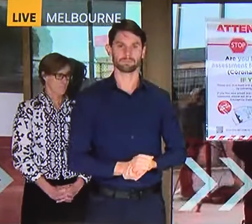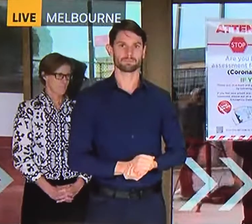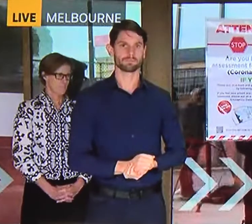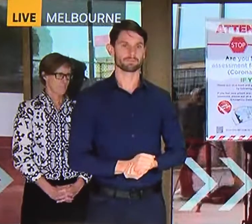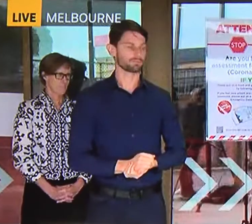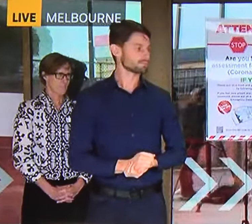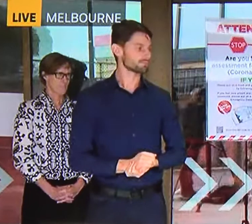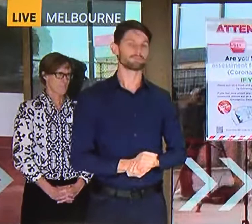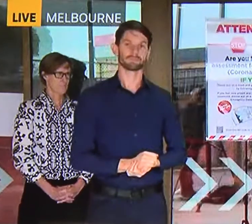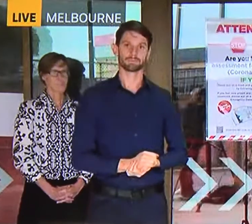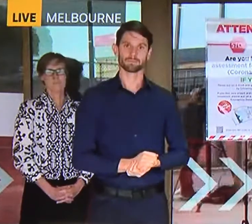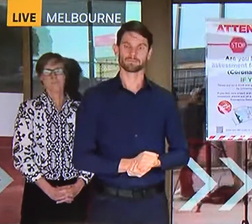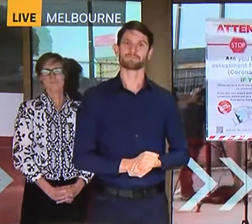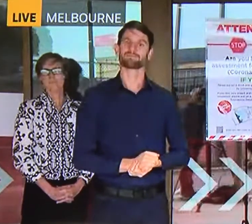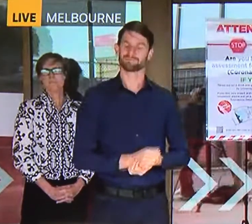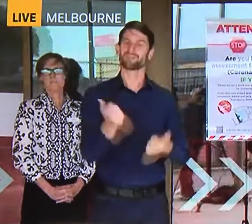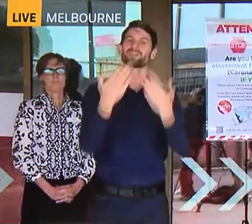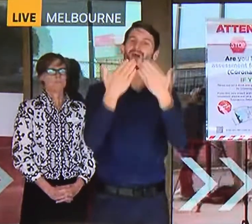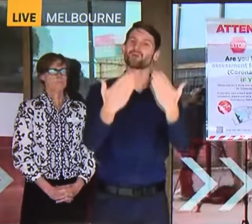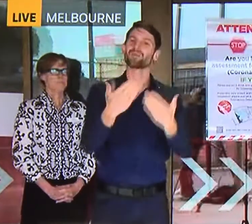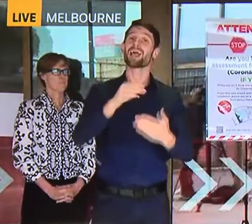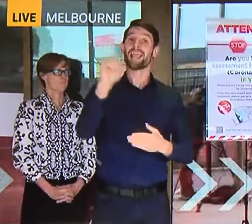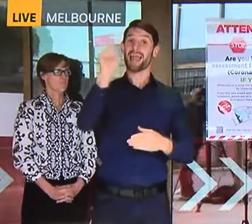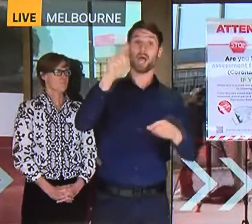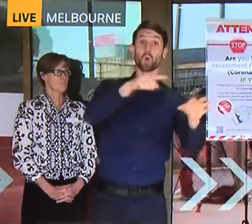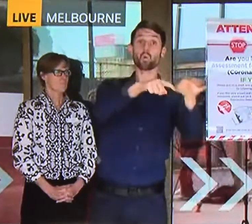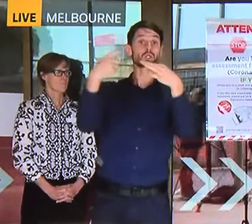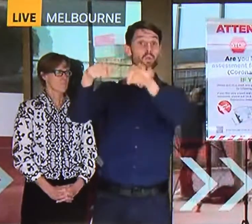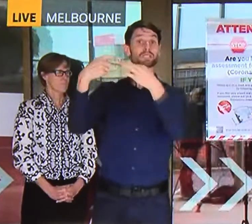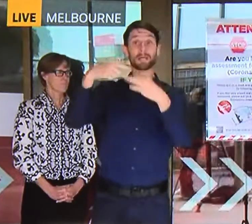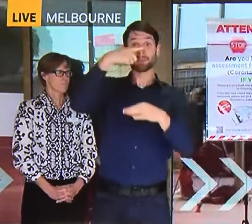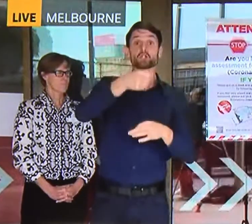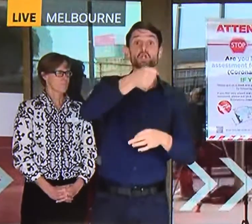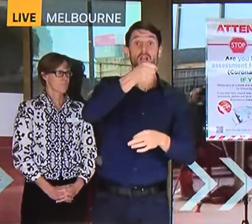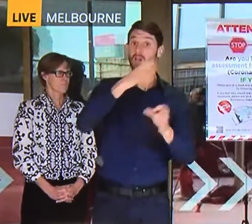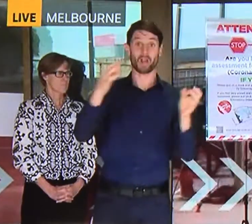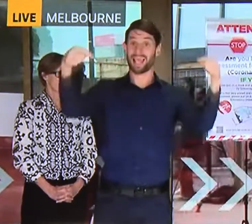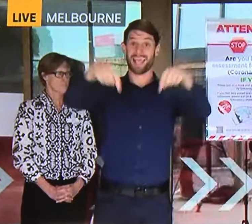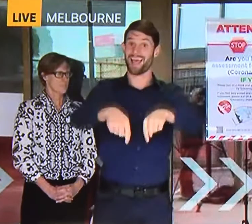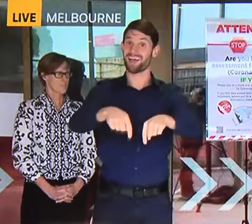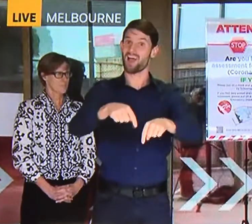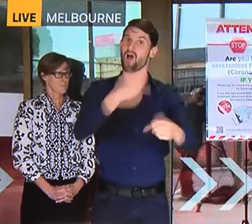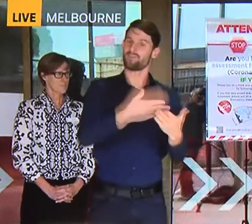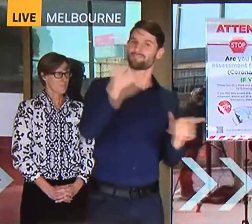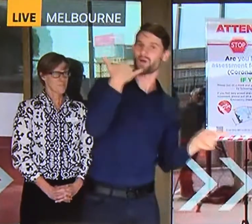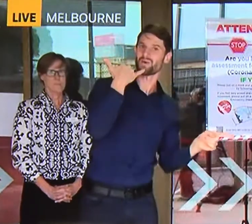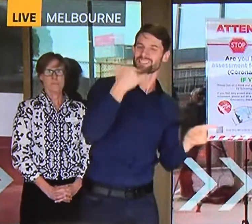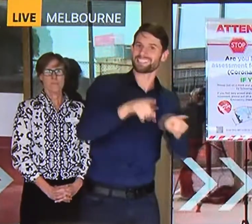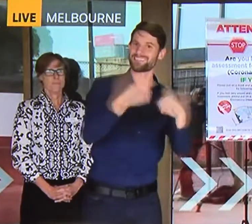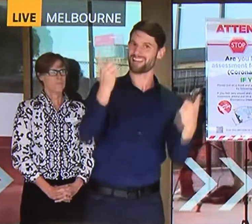Thank you. Now we're going to take questions in an unusual way over the telephone. I'll start with the Melbourne crowd.